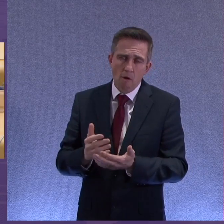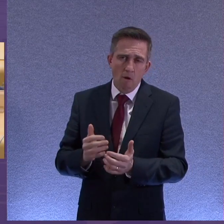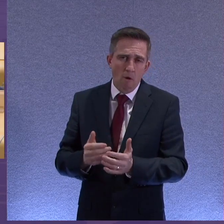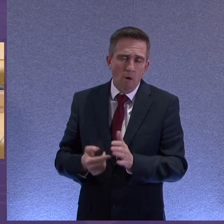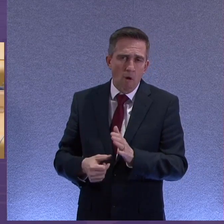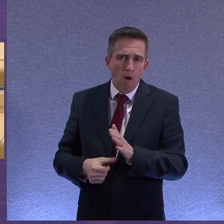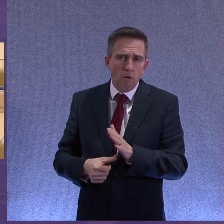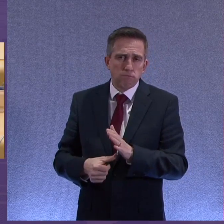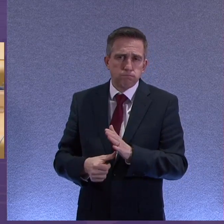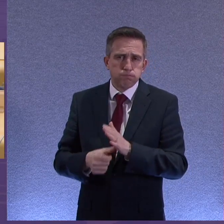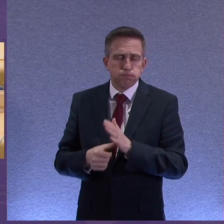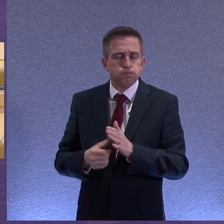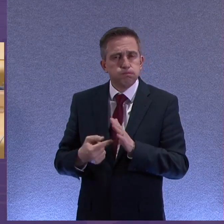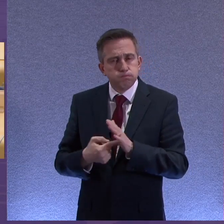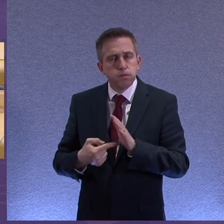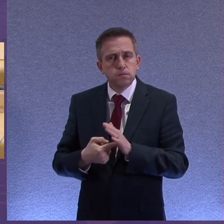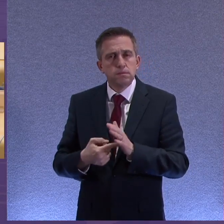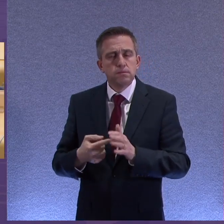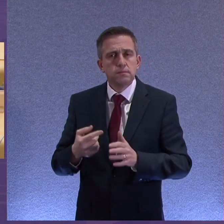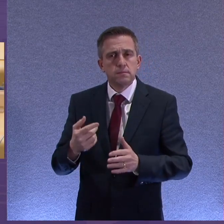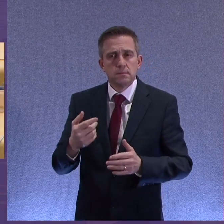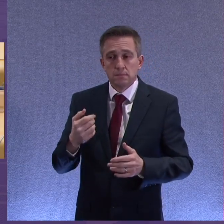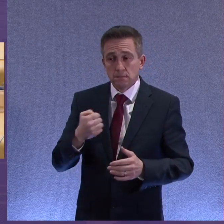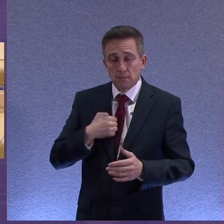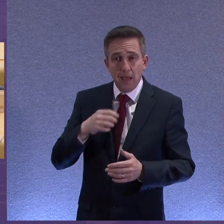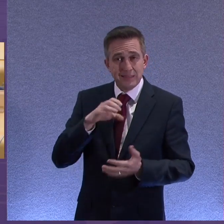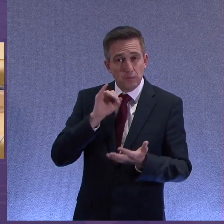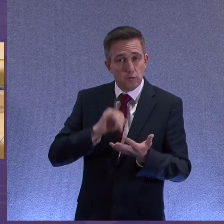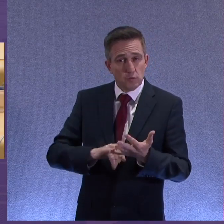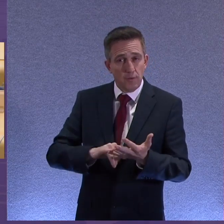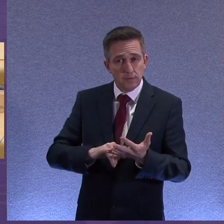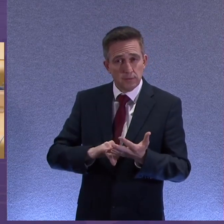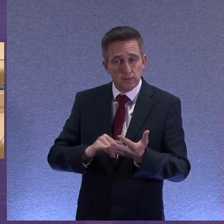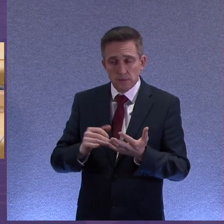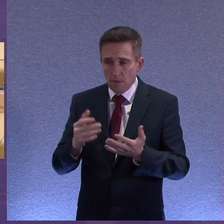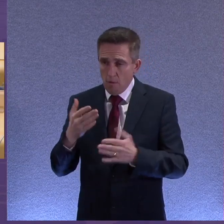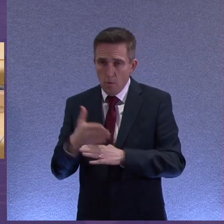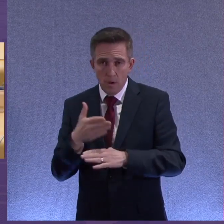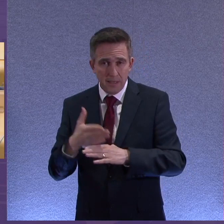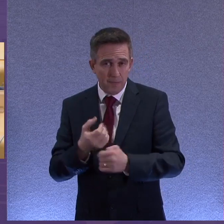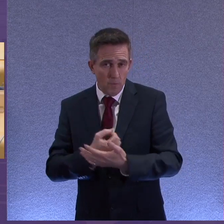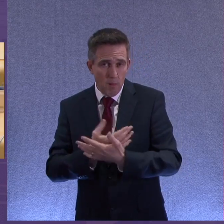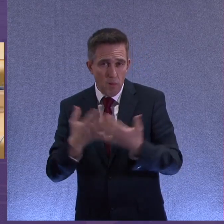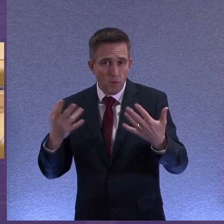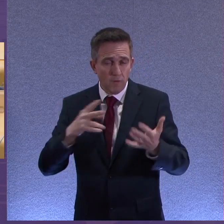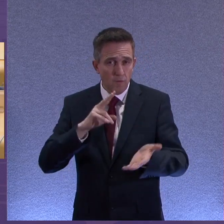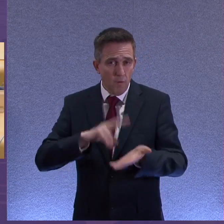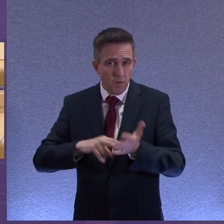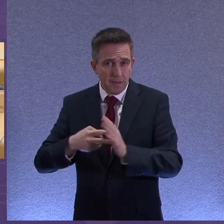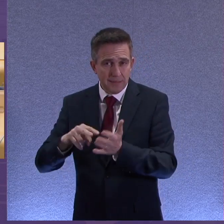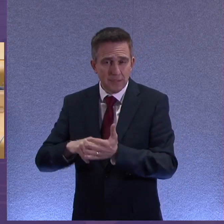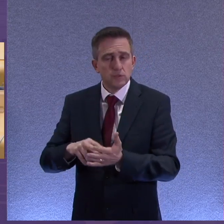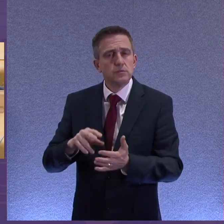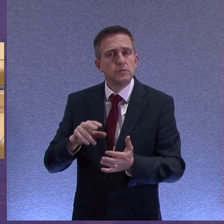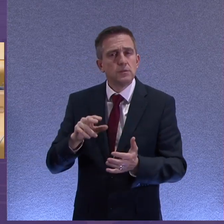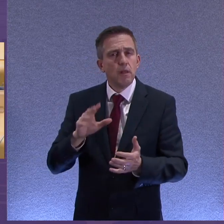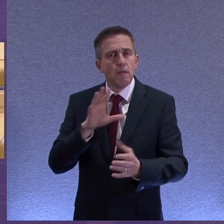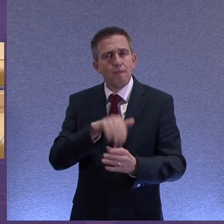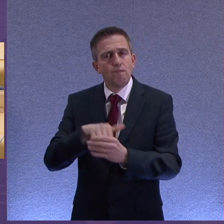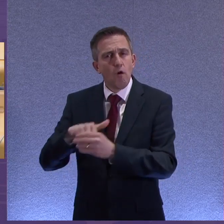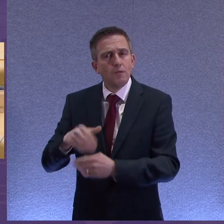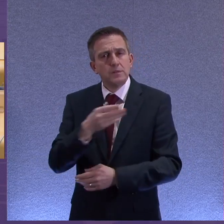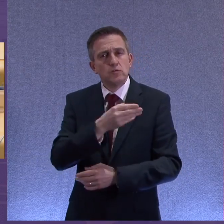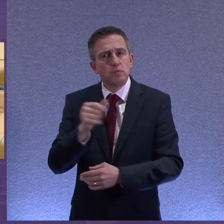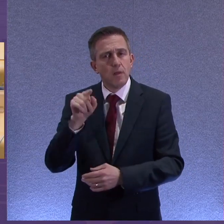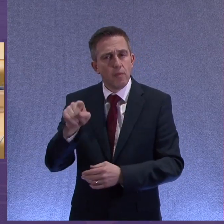for the pandemic, and my officials are actively working with some of the organisations that cover the issues that Brian Whittle raises about